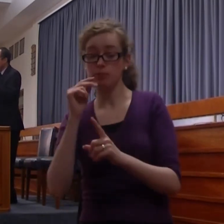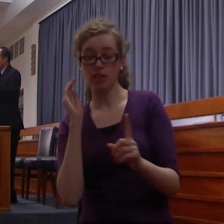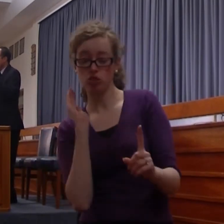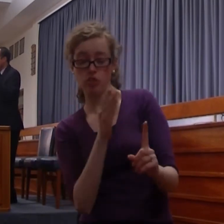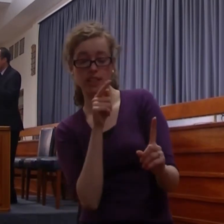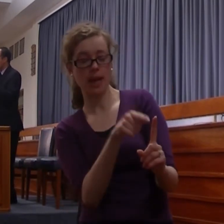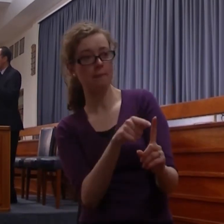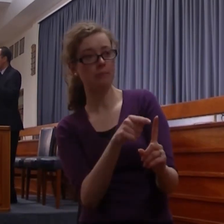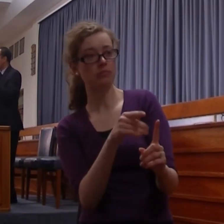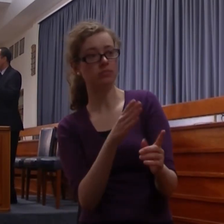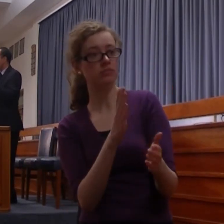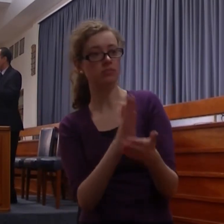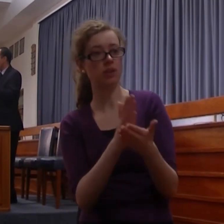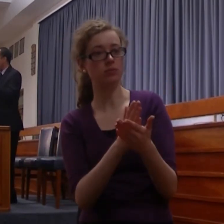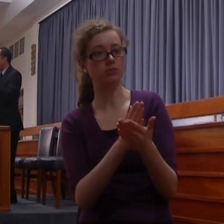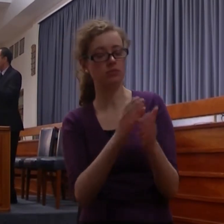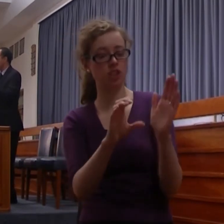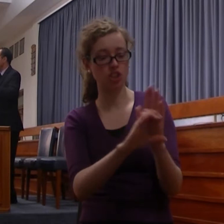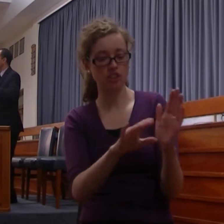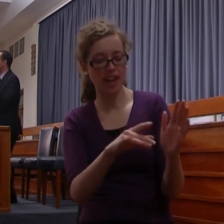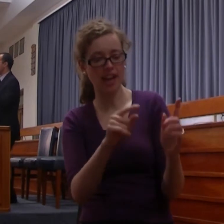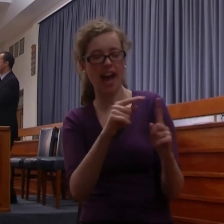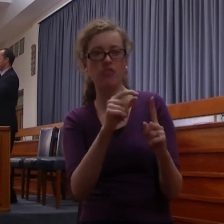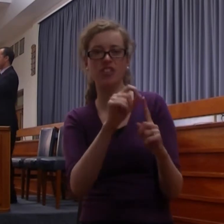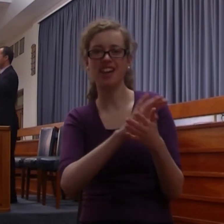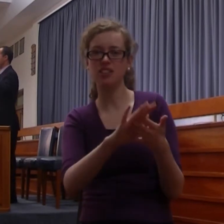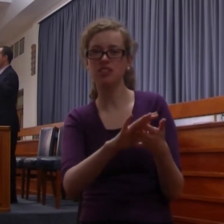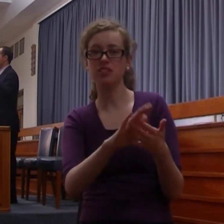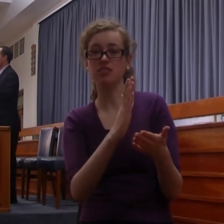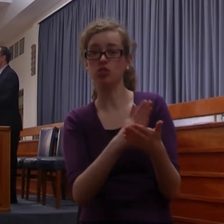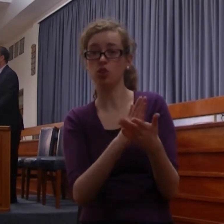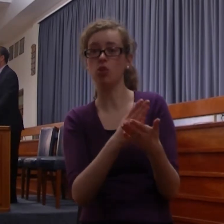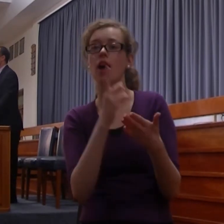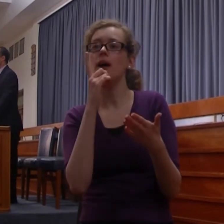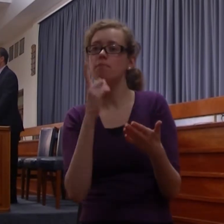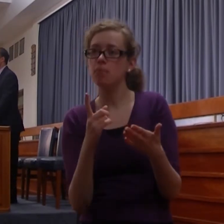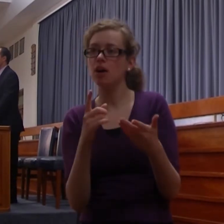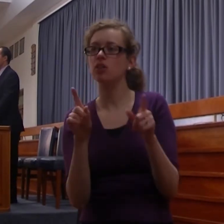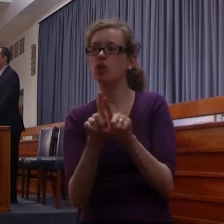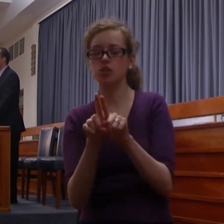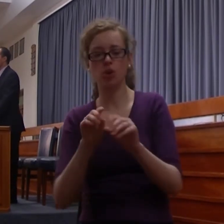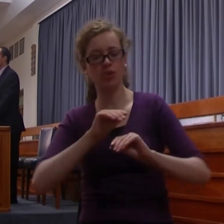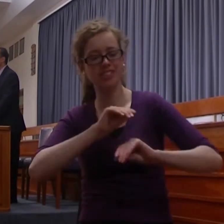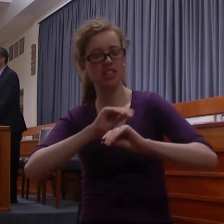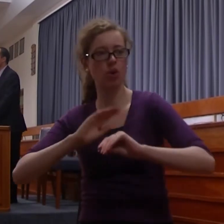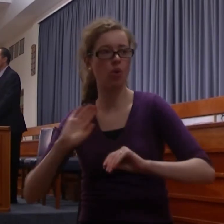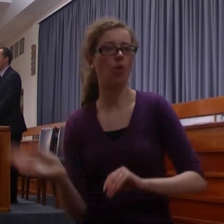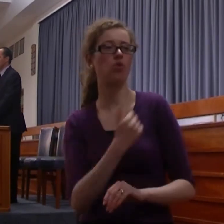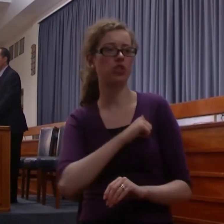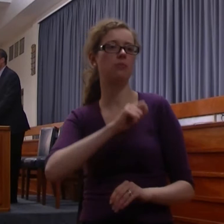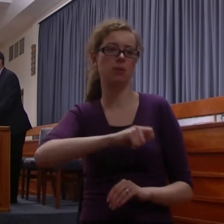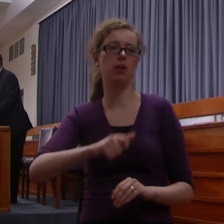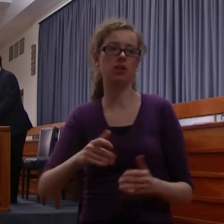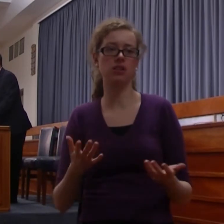churches. So even though the Lord is speaking, the letter is particularly directed and addressed to the church of